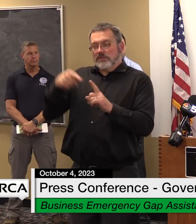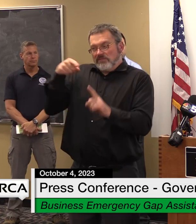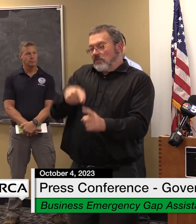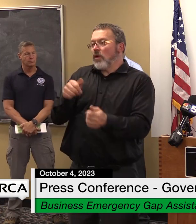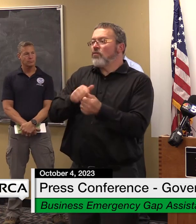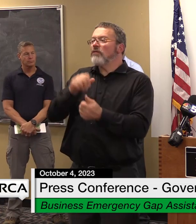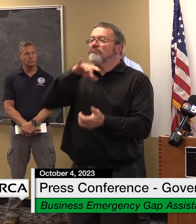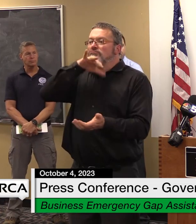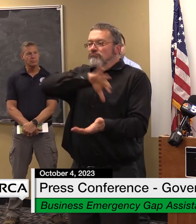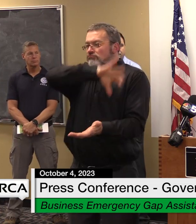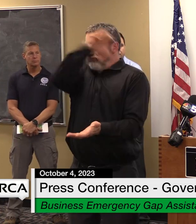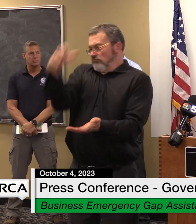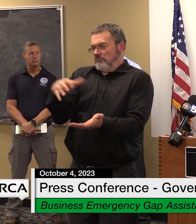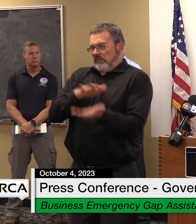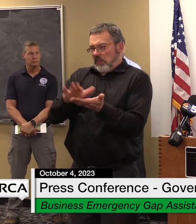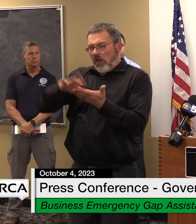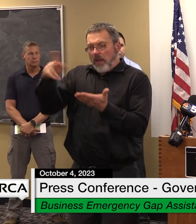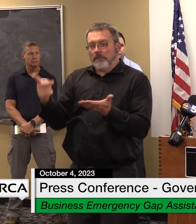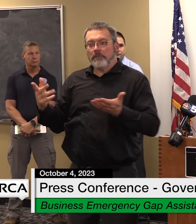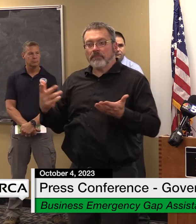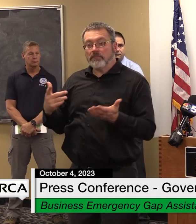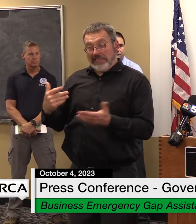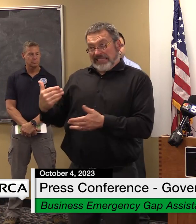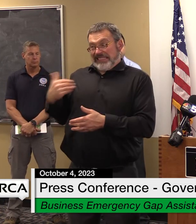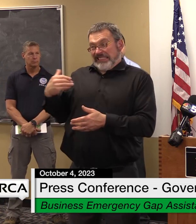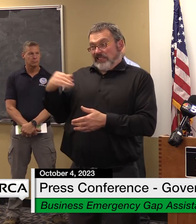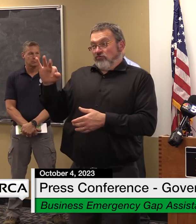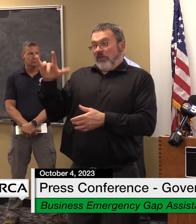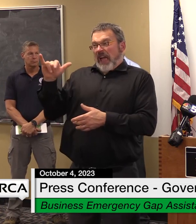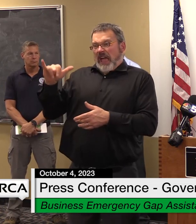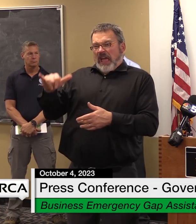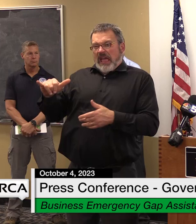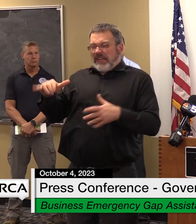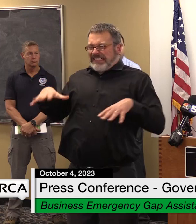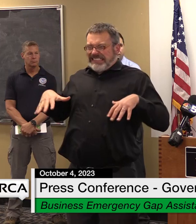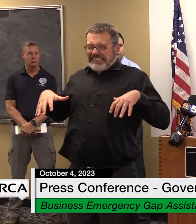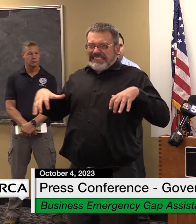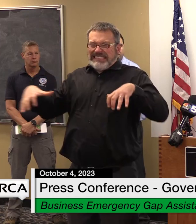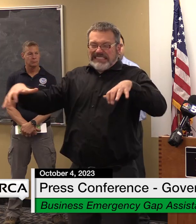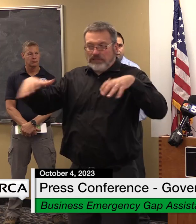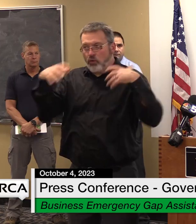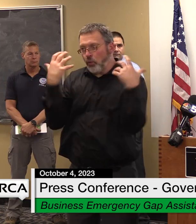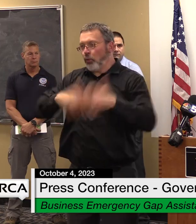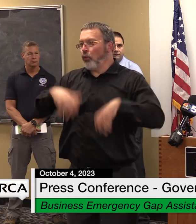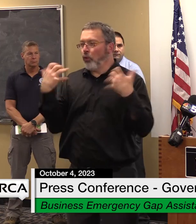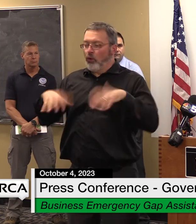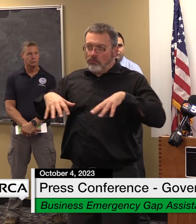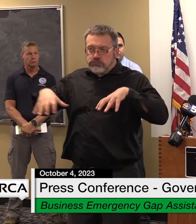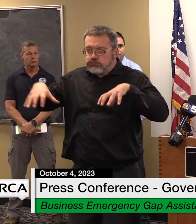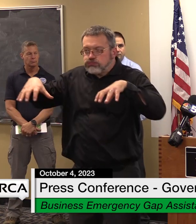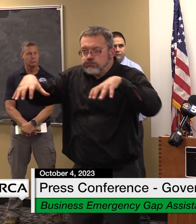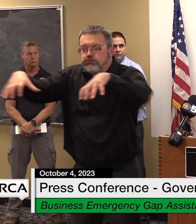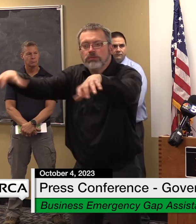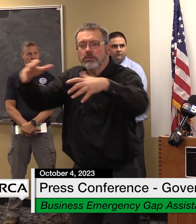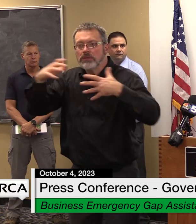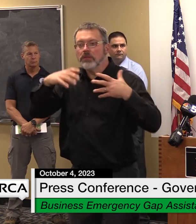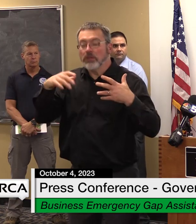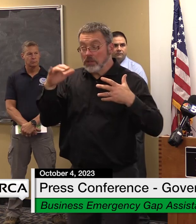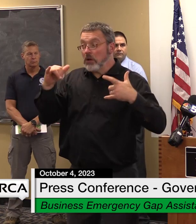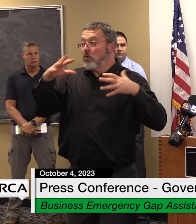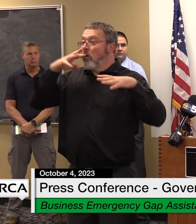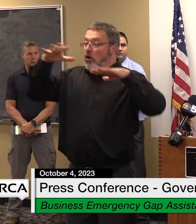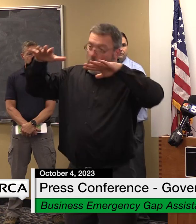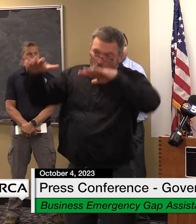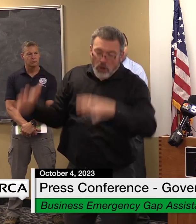The damage of the July flood created an unprecedented challenge associated with debris. When the waters receded and our